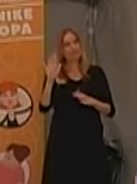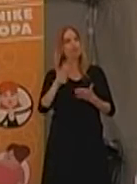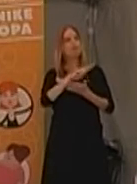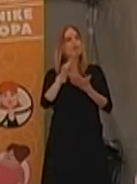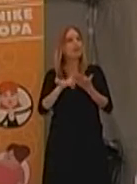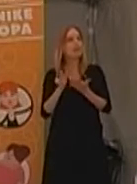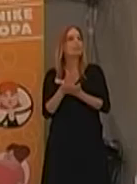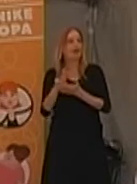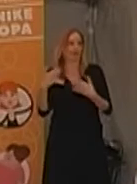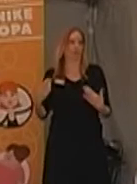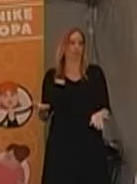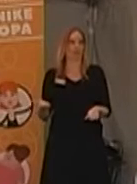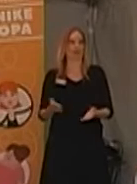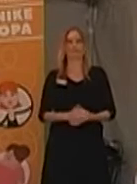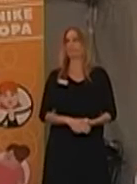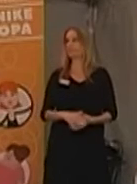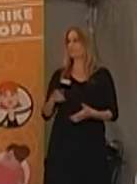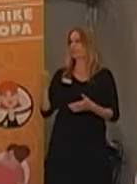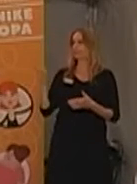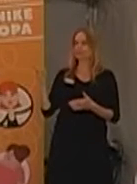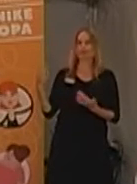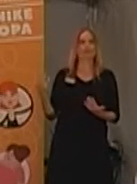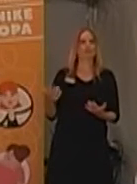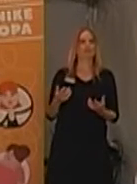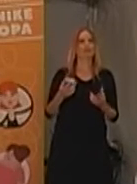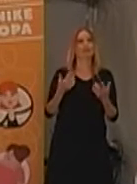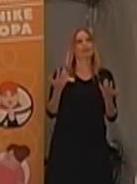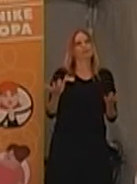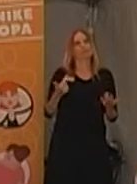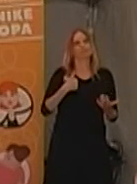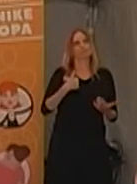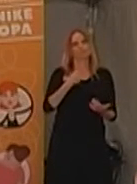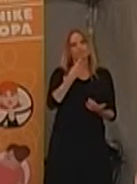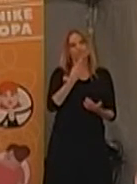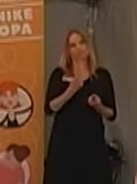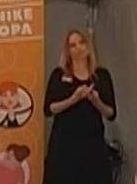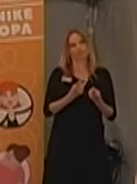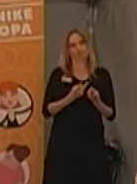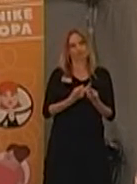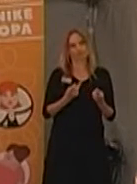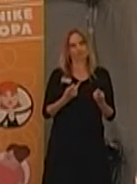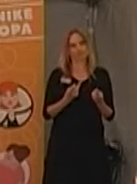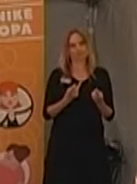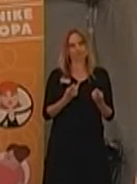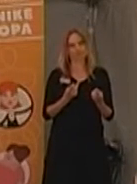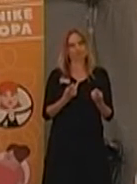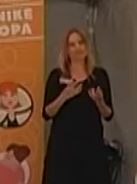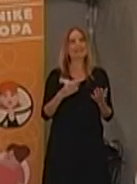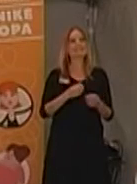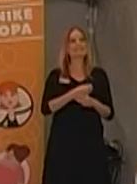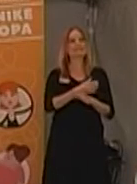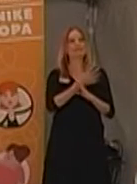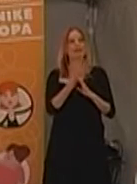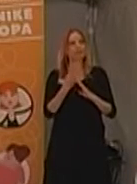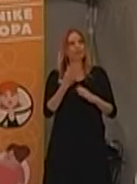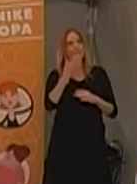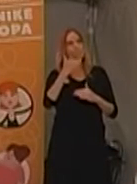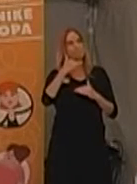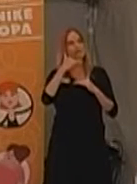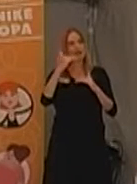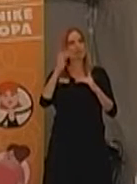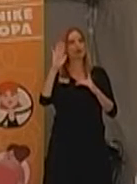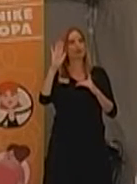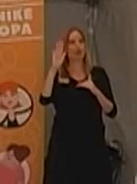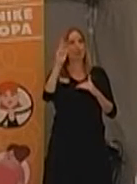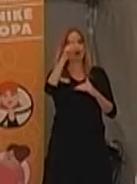have? Are they honest, your question? Yes, I would say in general, the Scandinavians and Nordic people are honest in